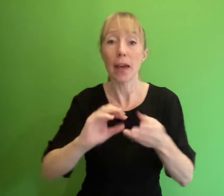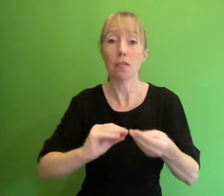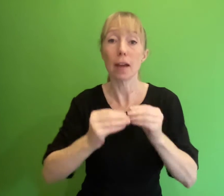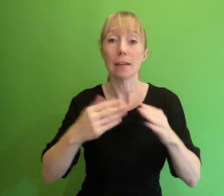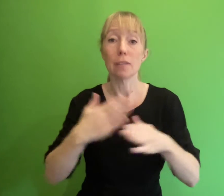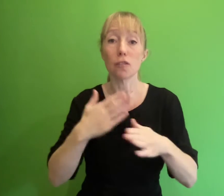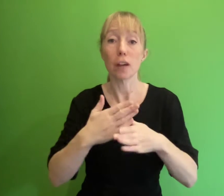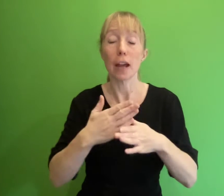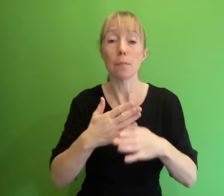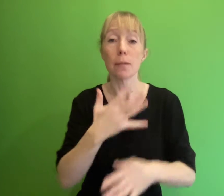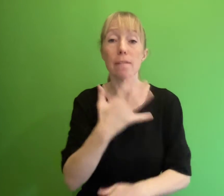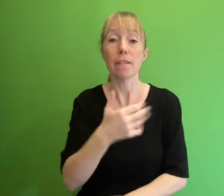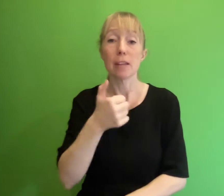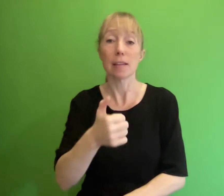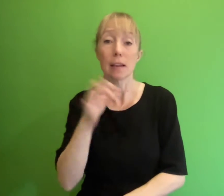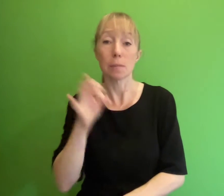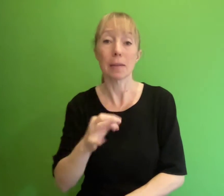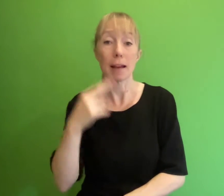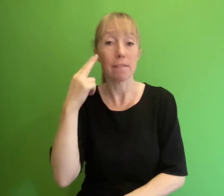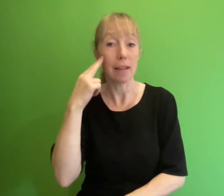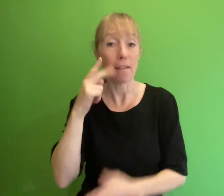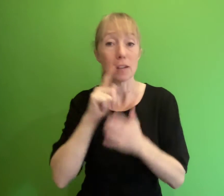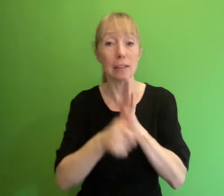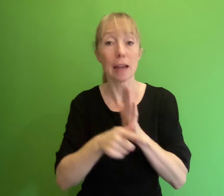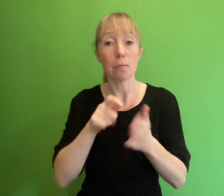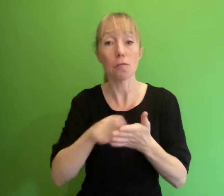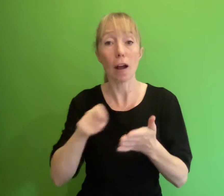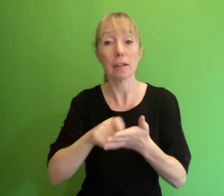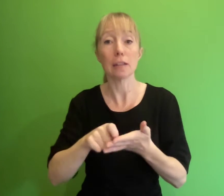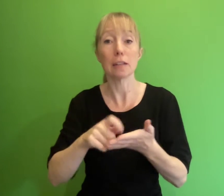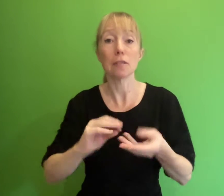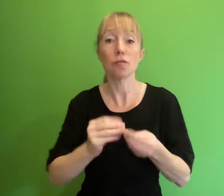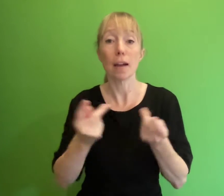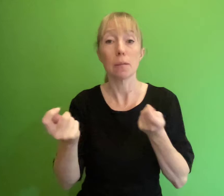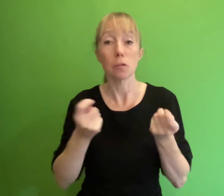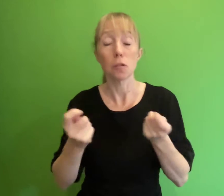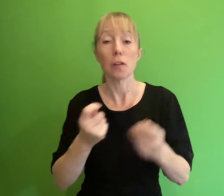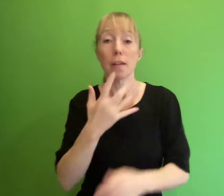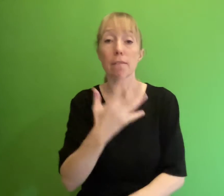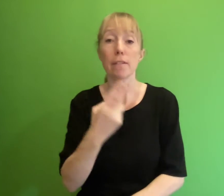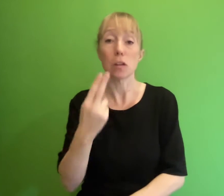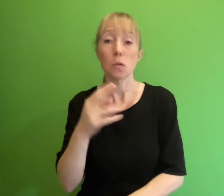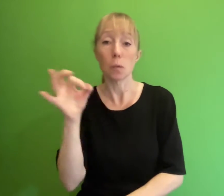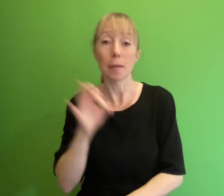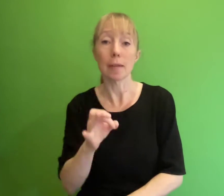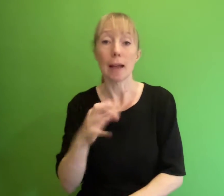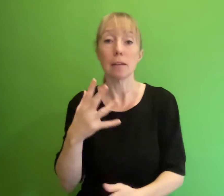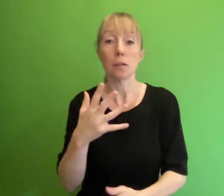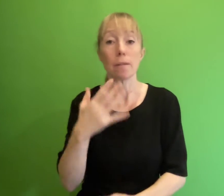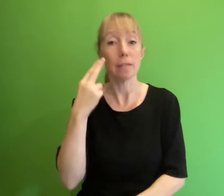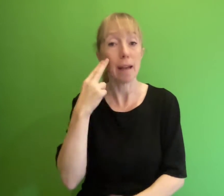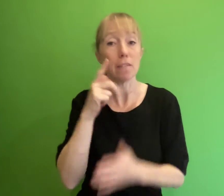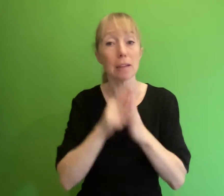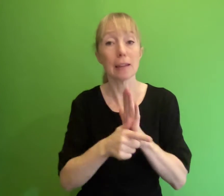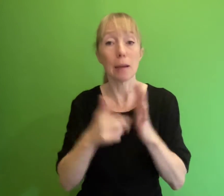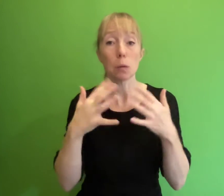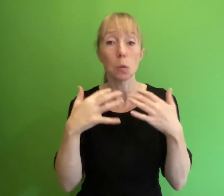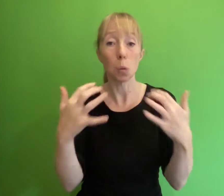56% of deaf and disabled writers and creative producers and 52% of deaf and disabled audiences said that